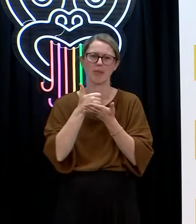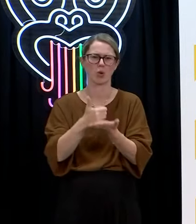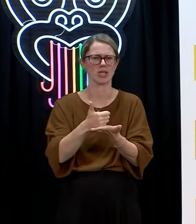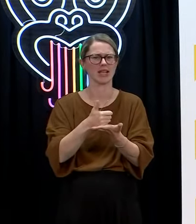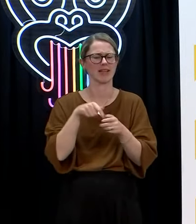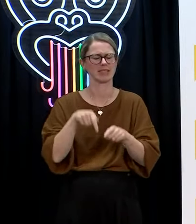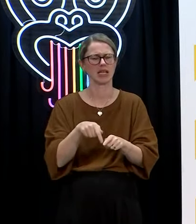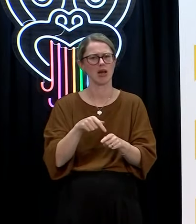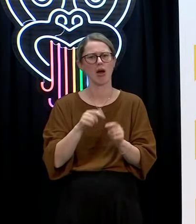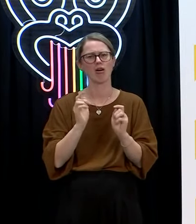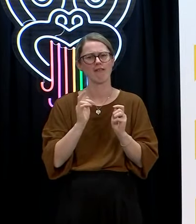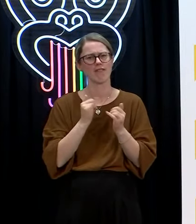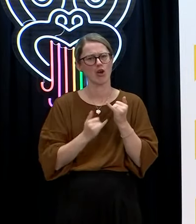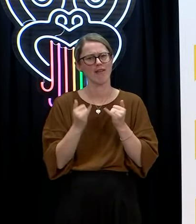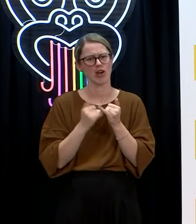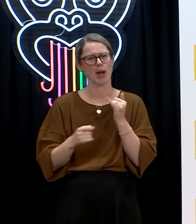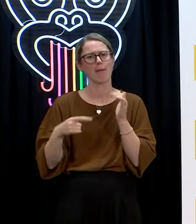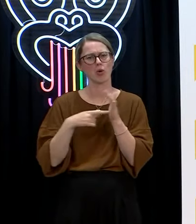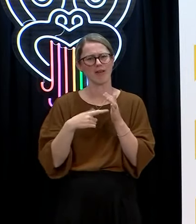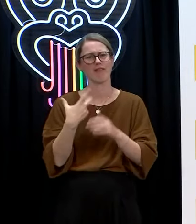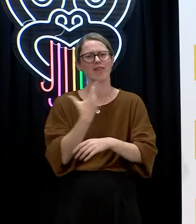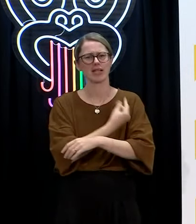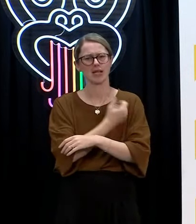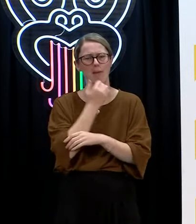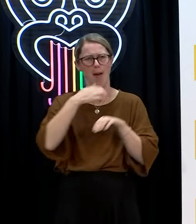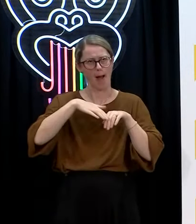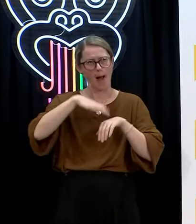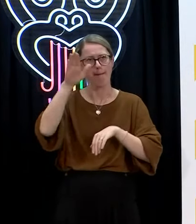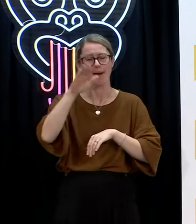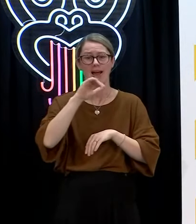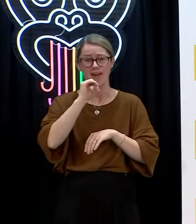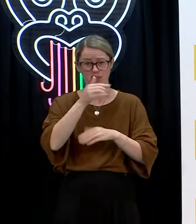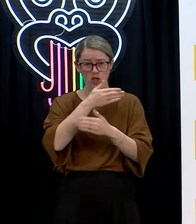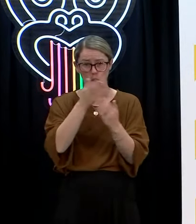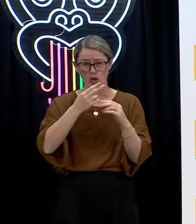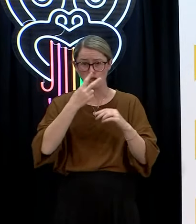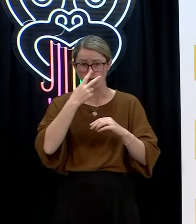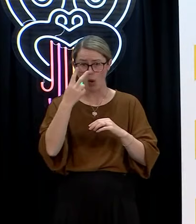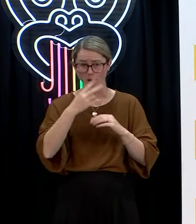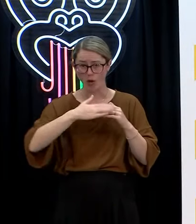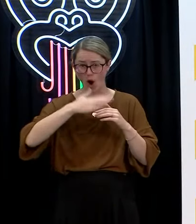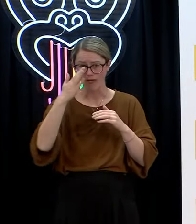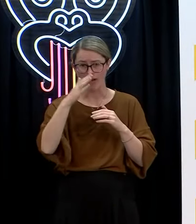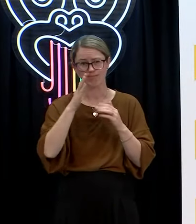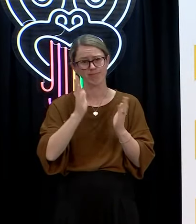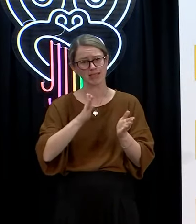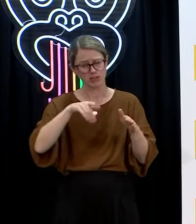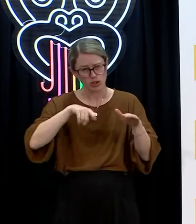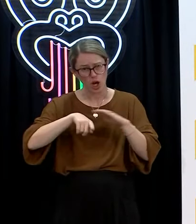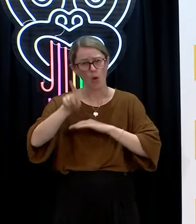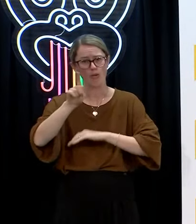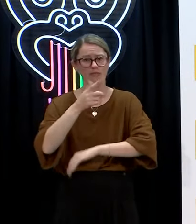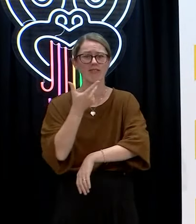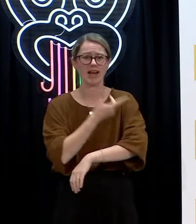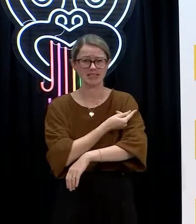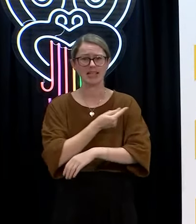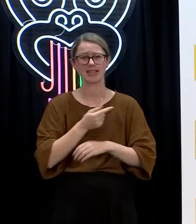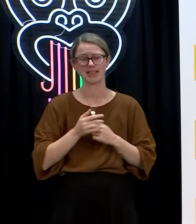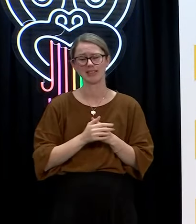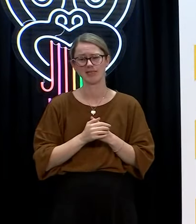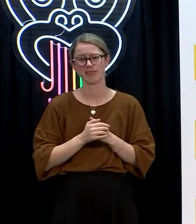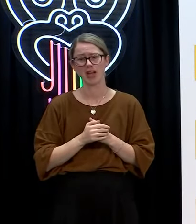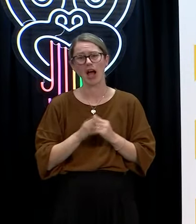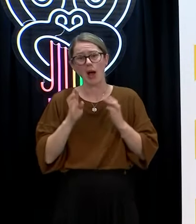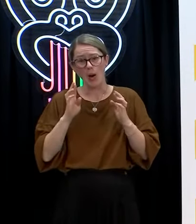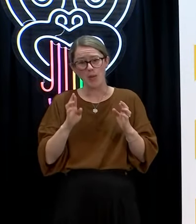our vaccination rate up as high as possible. And that means everybody who is eligible getting out there and being vaccinated. And I hope that as part of that, because the